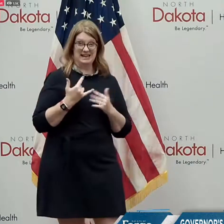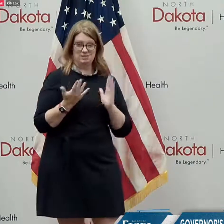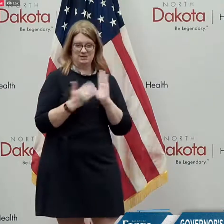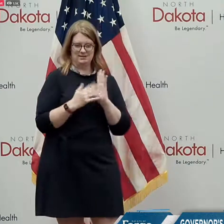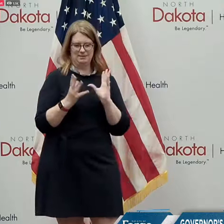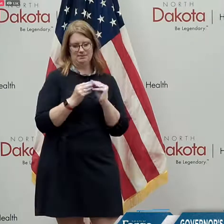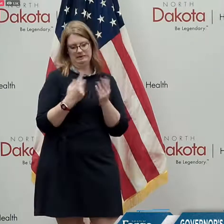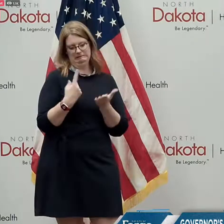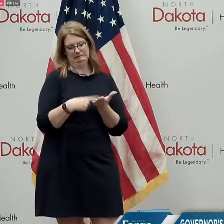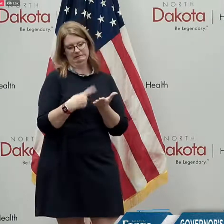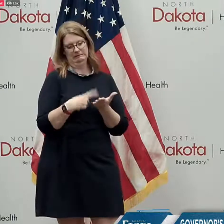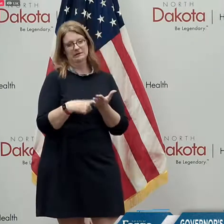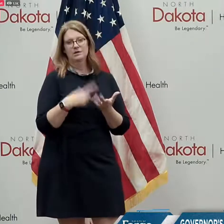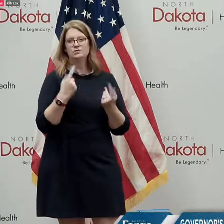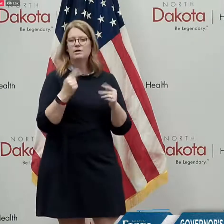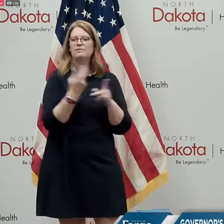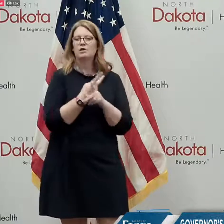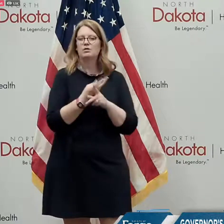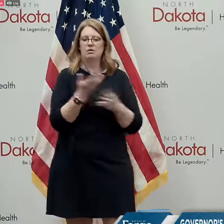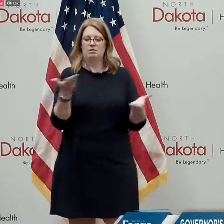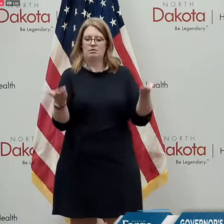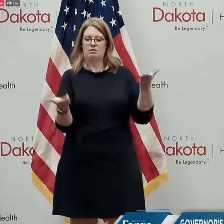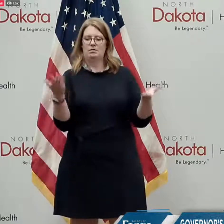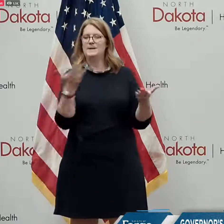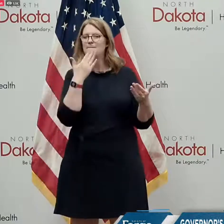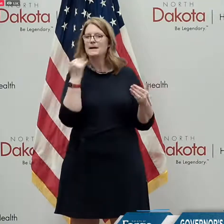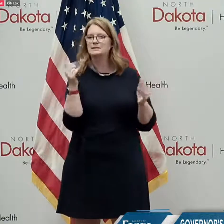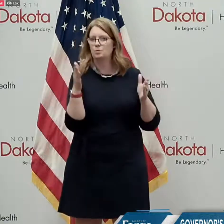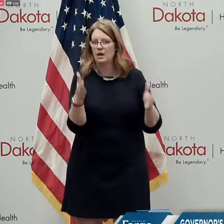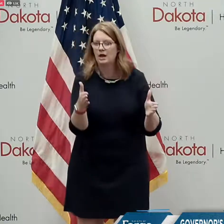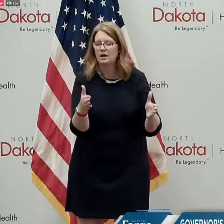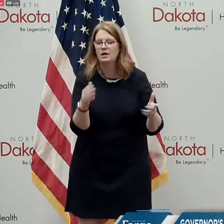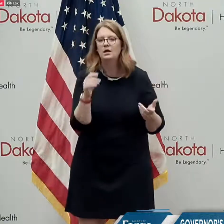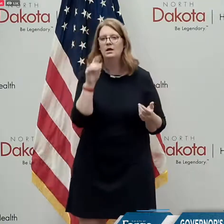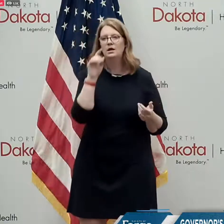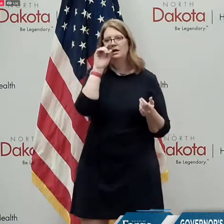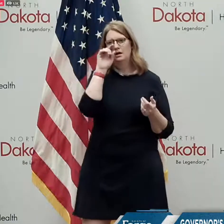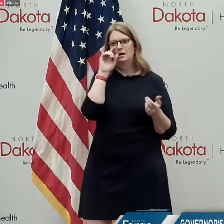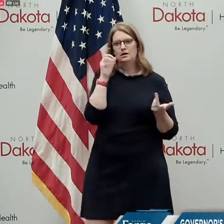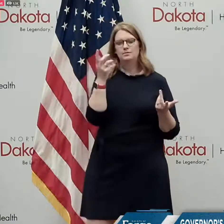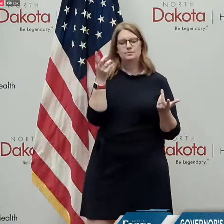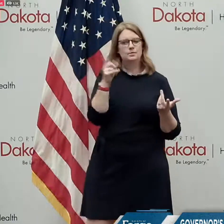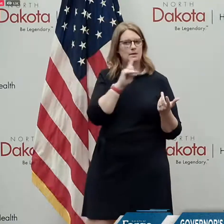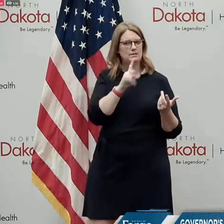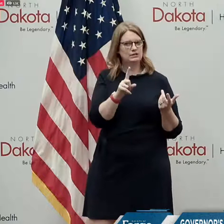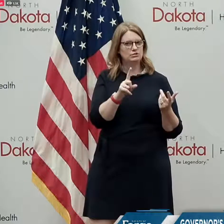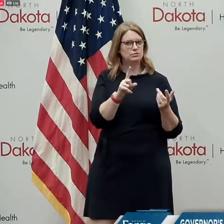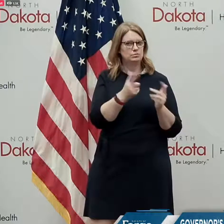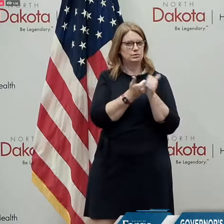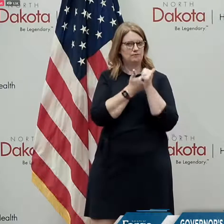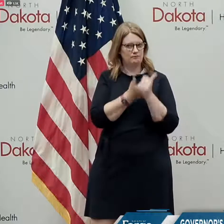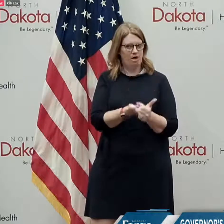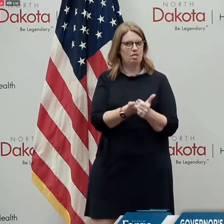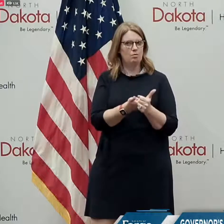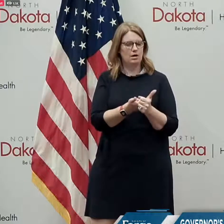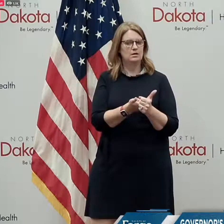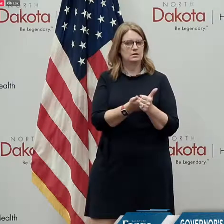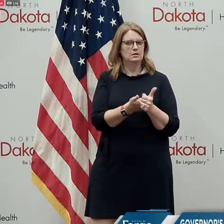try to strike that balance. It is obviously, again, we want to make sure we're following the